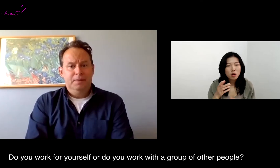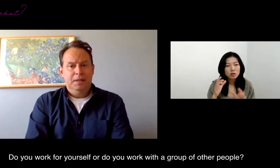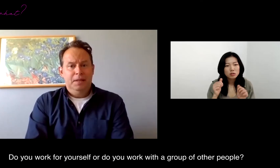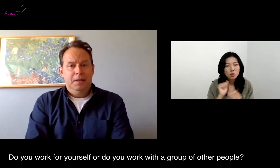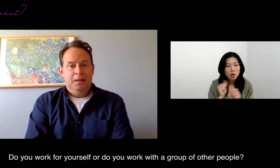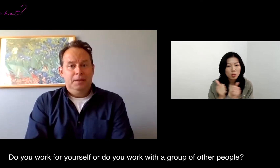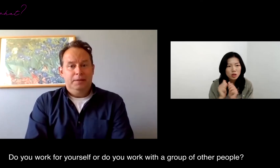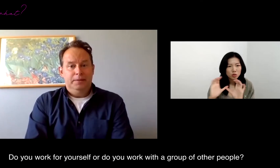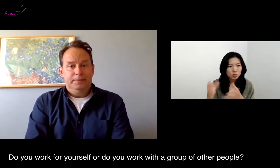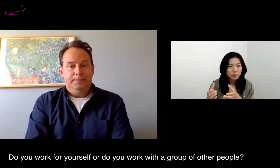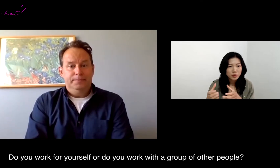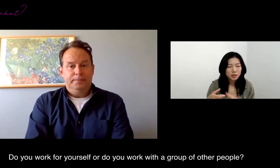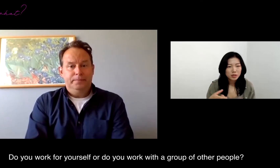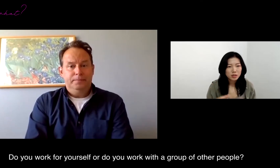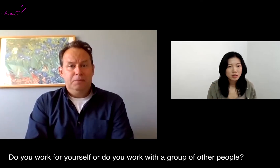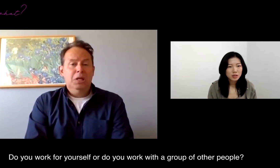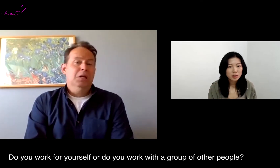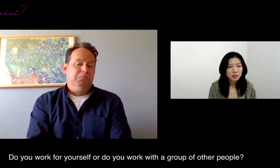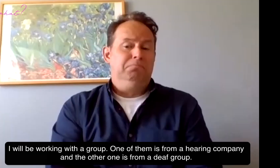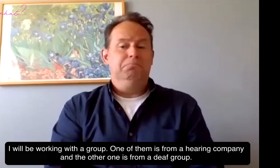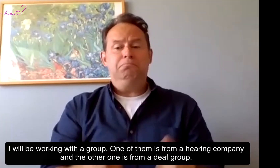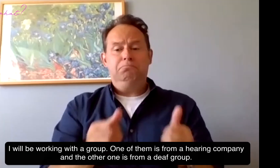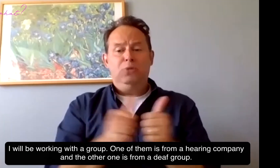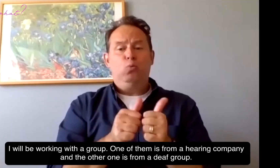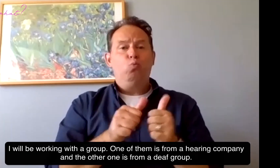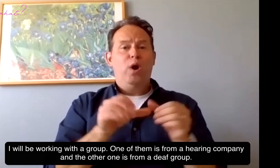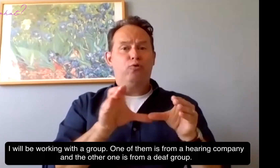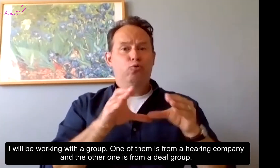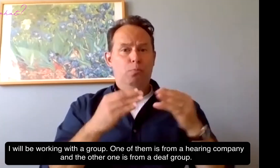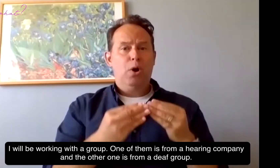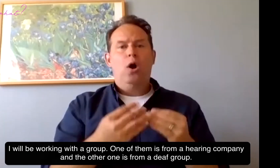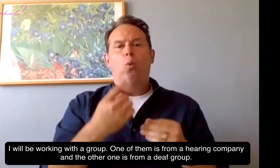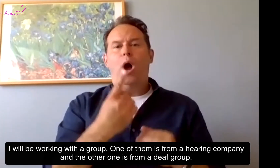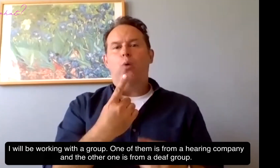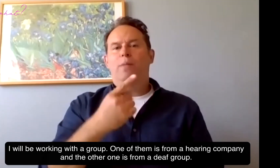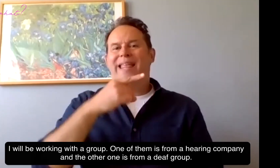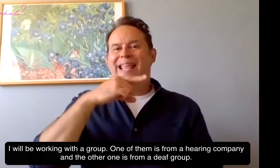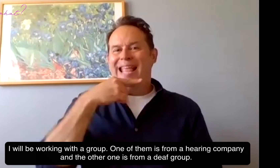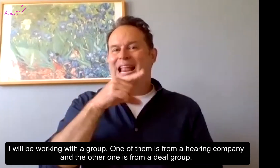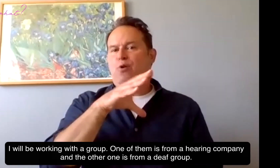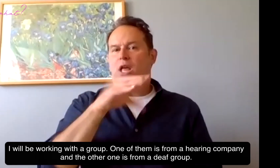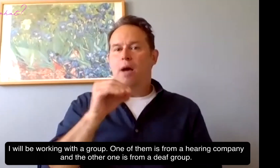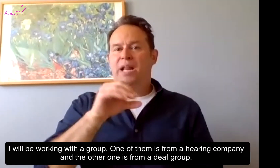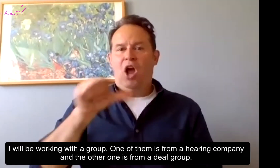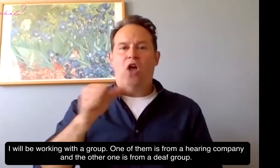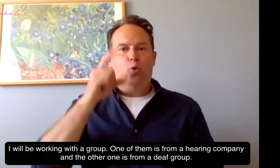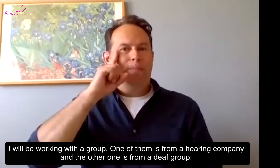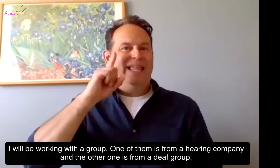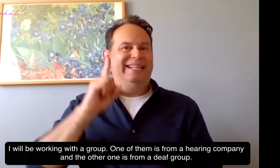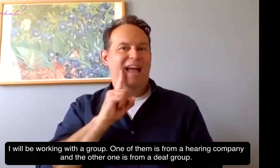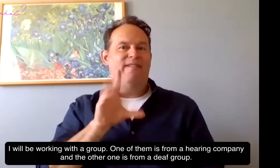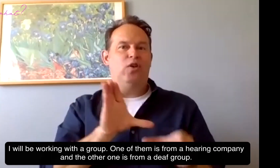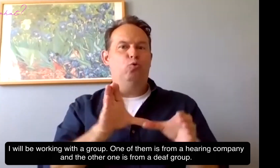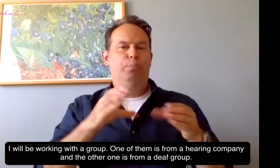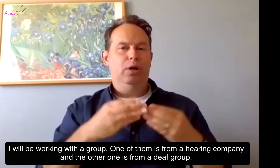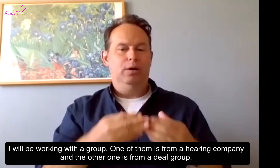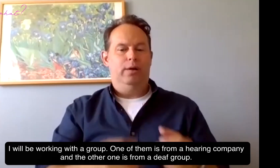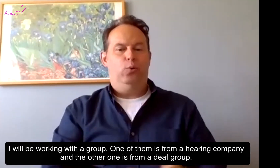Do you work for yourself or do you work with a group of other people? I will be working with a group. One of them is from a hearing company.